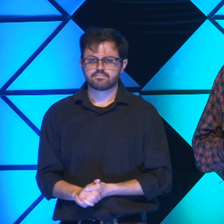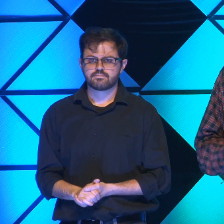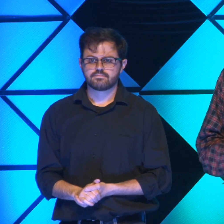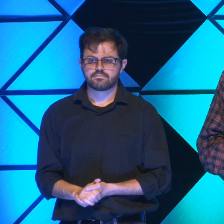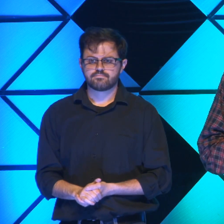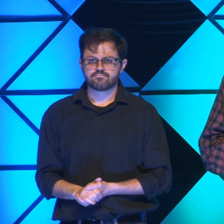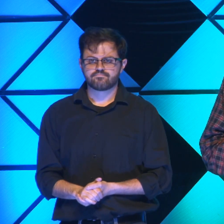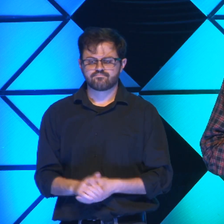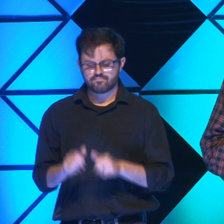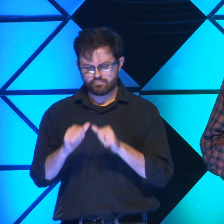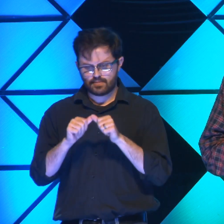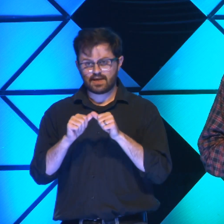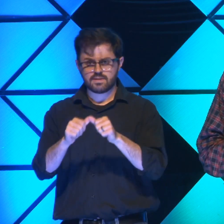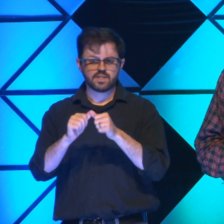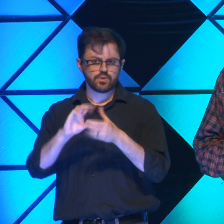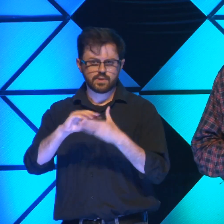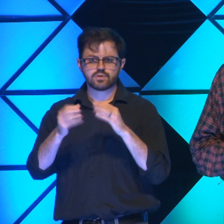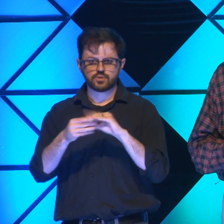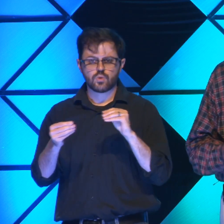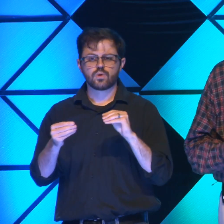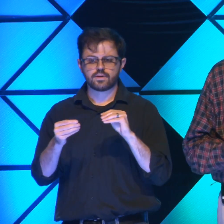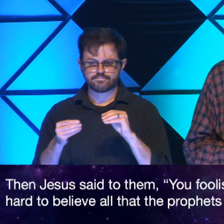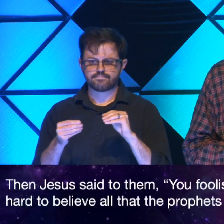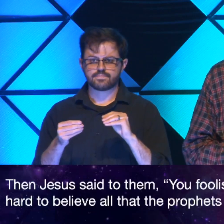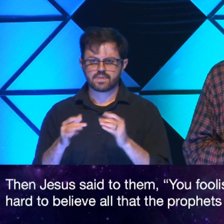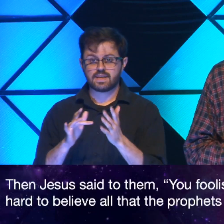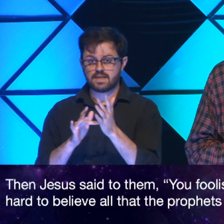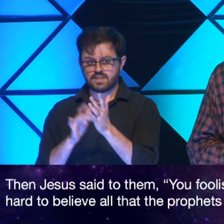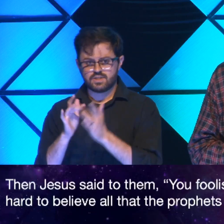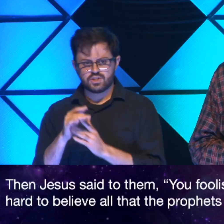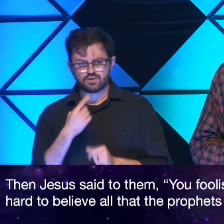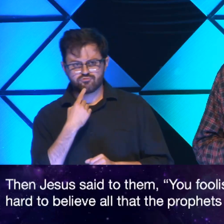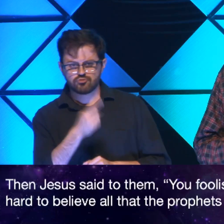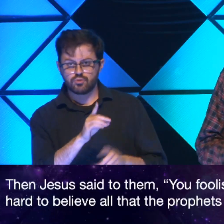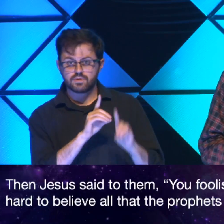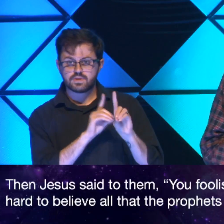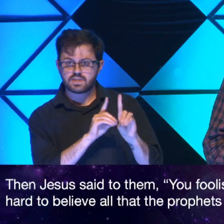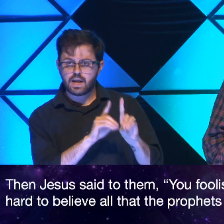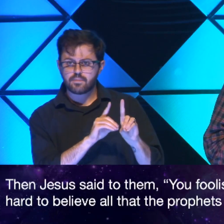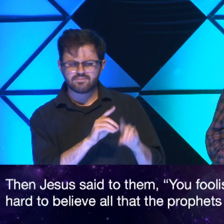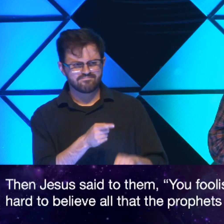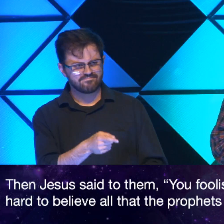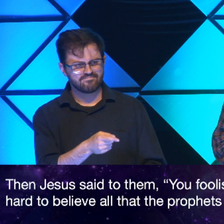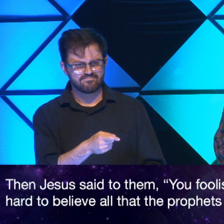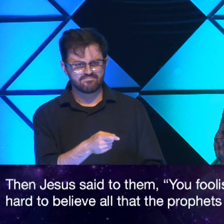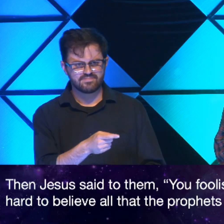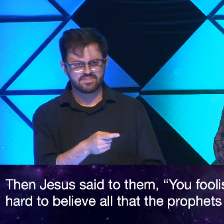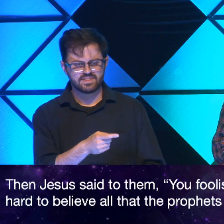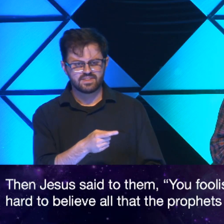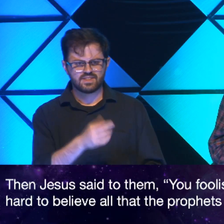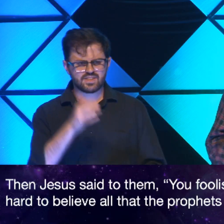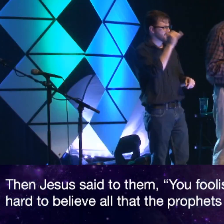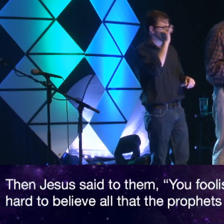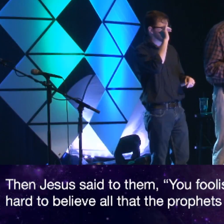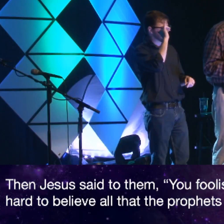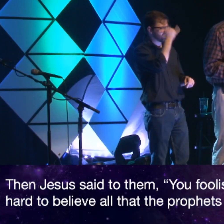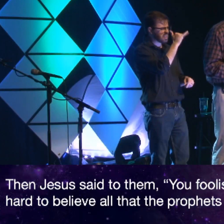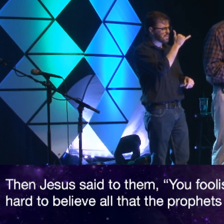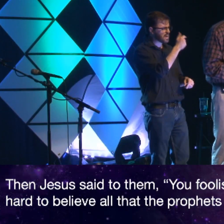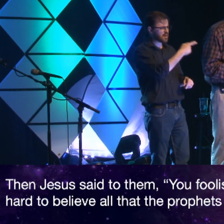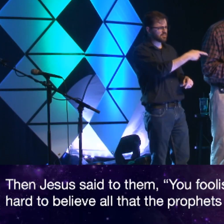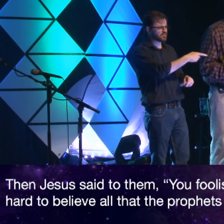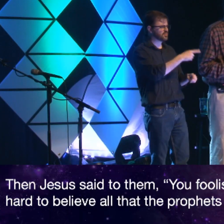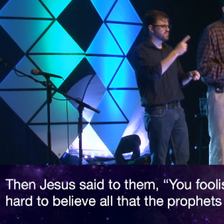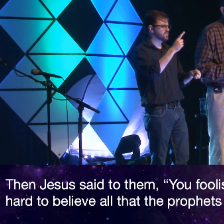Let's continue on with the story. Then Jesus said to them, "You foolish people, you find it so hard